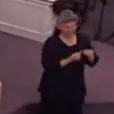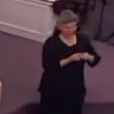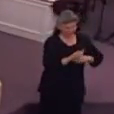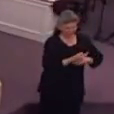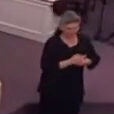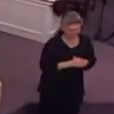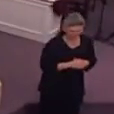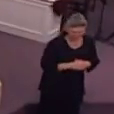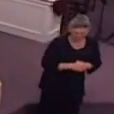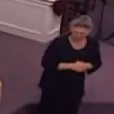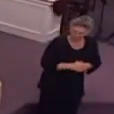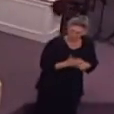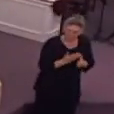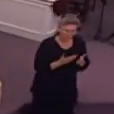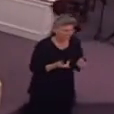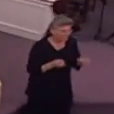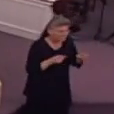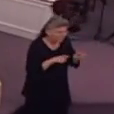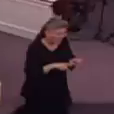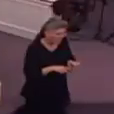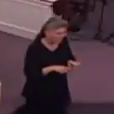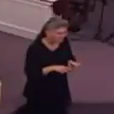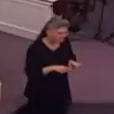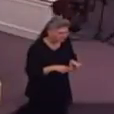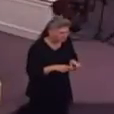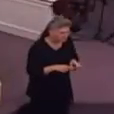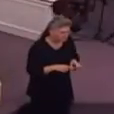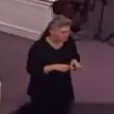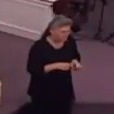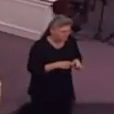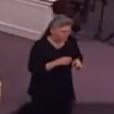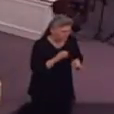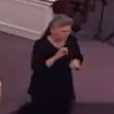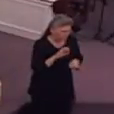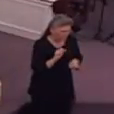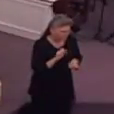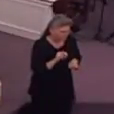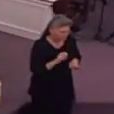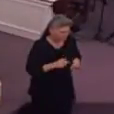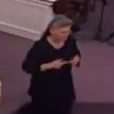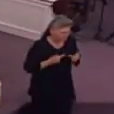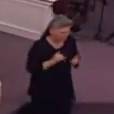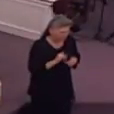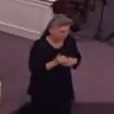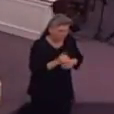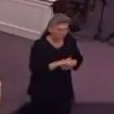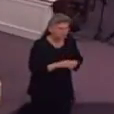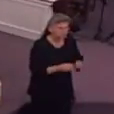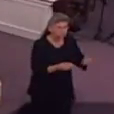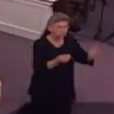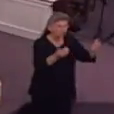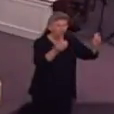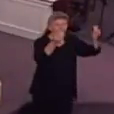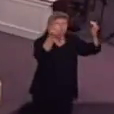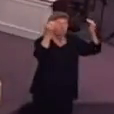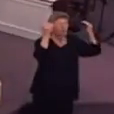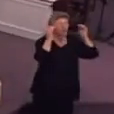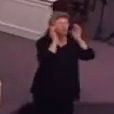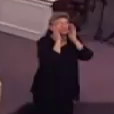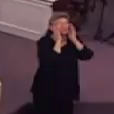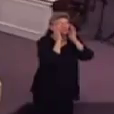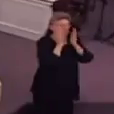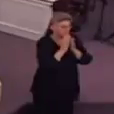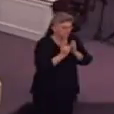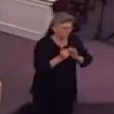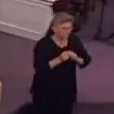occasion. And there was just something that happened in Frances's life that night. Even though she was just overwhelmed that somebody would